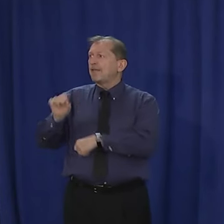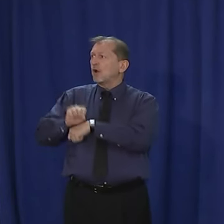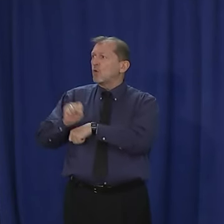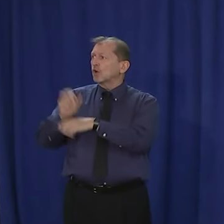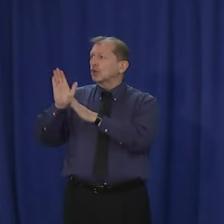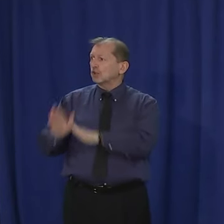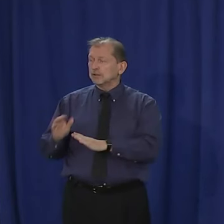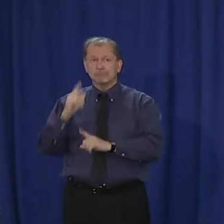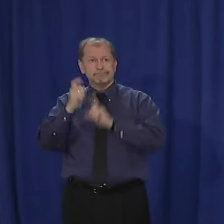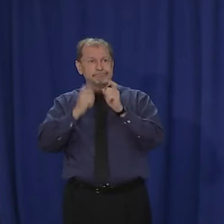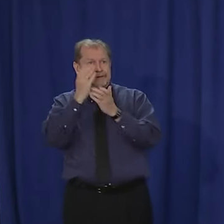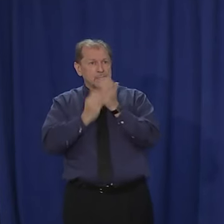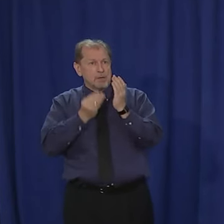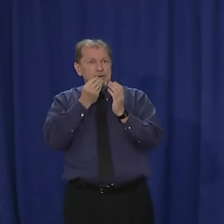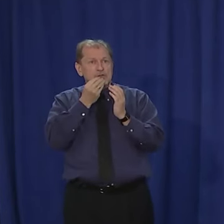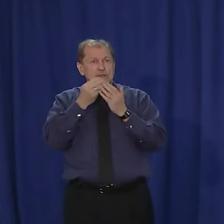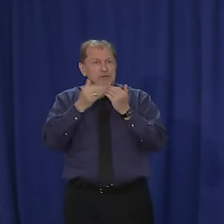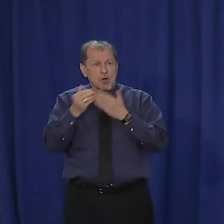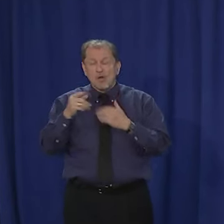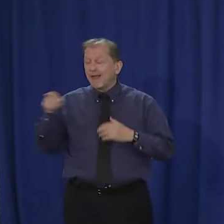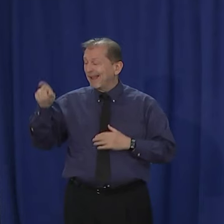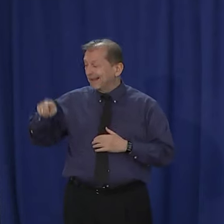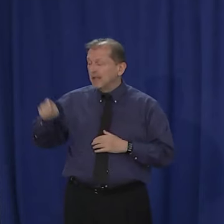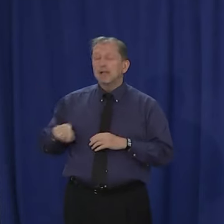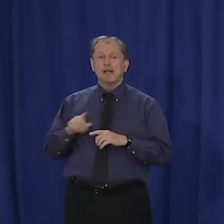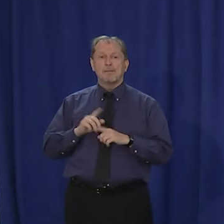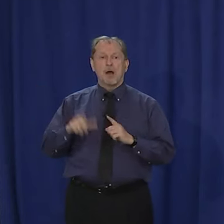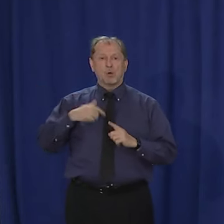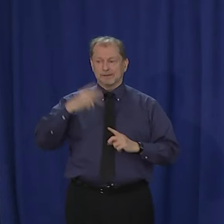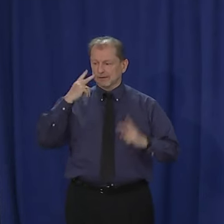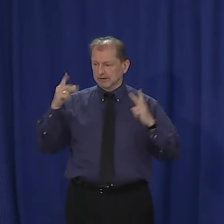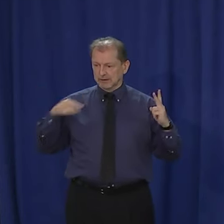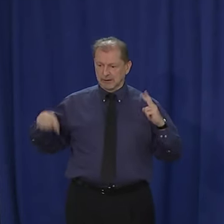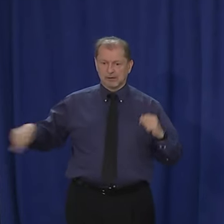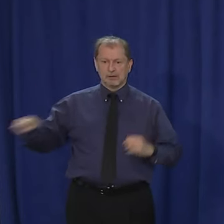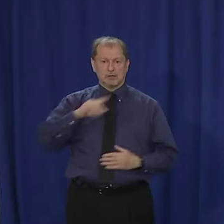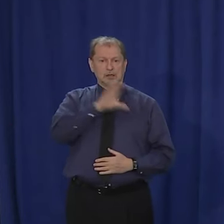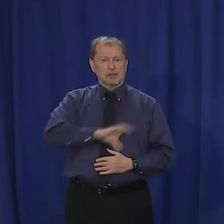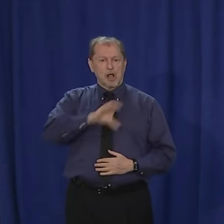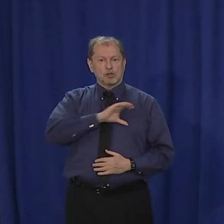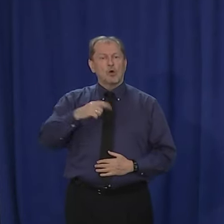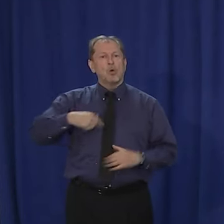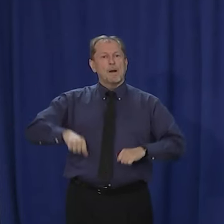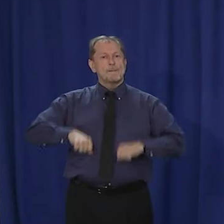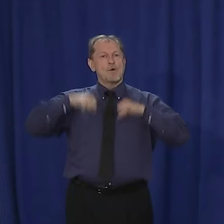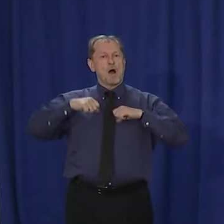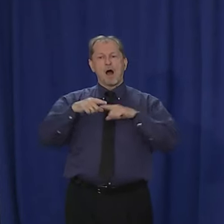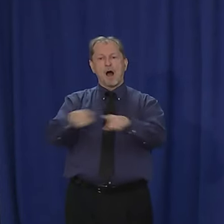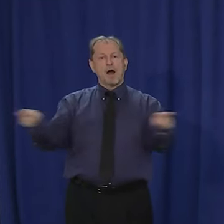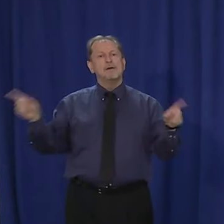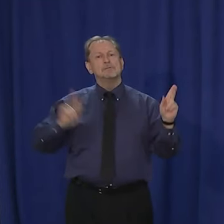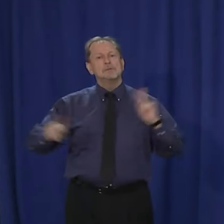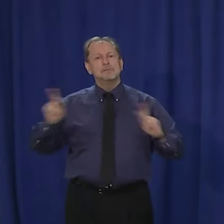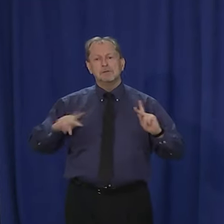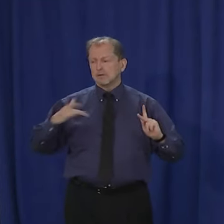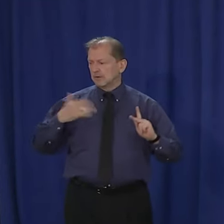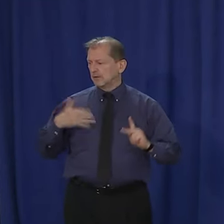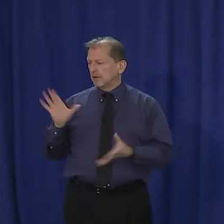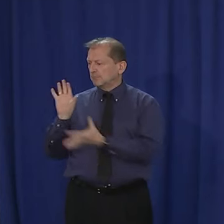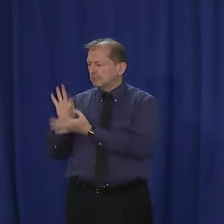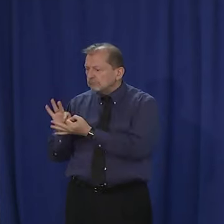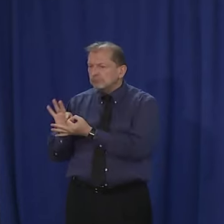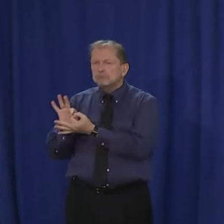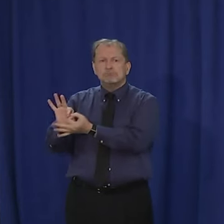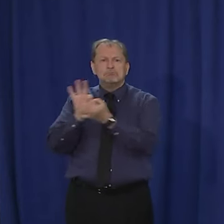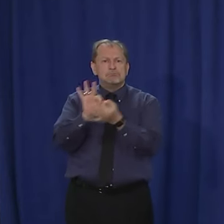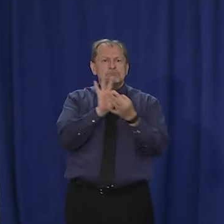their own constraints. It's in moments like this we see the true character of our city, and we find the bonds that hold all of us